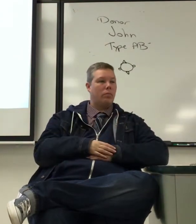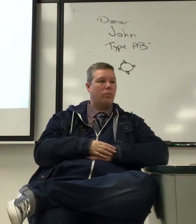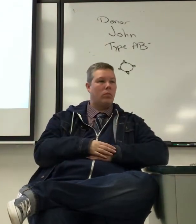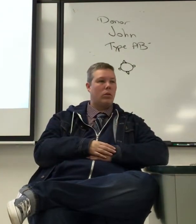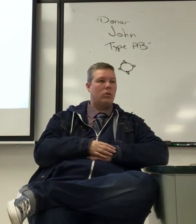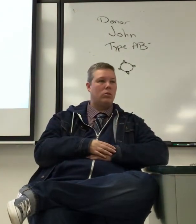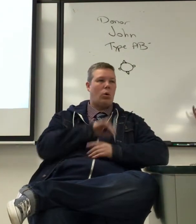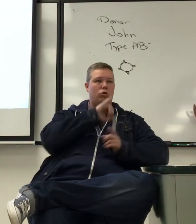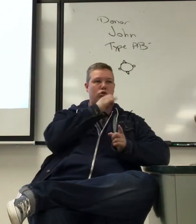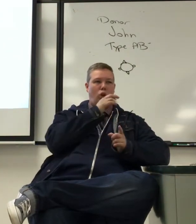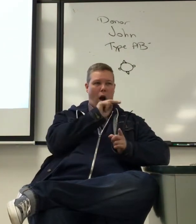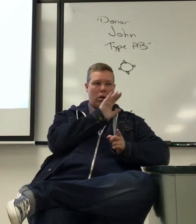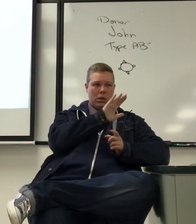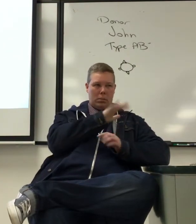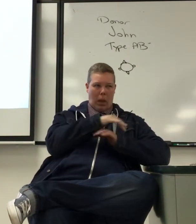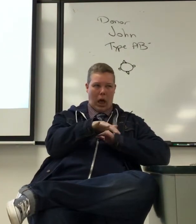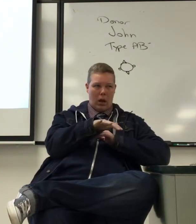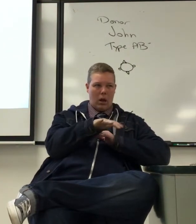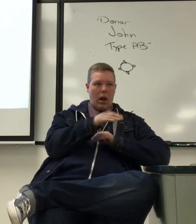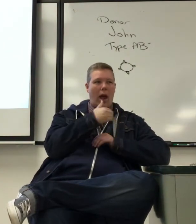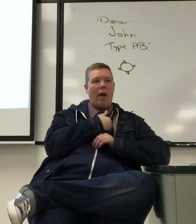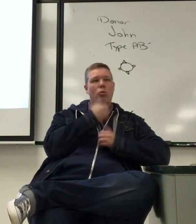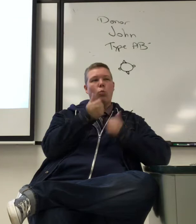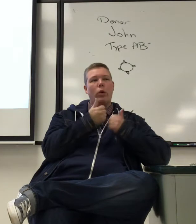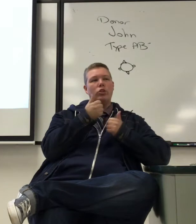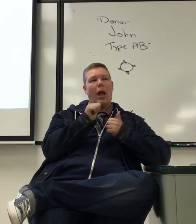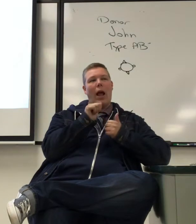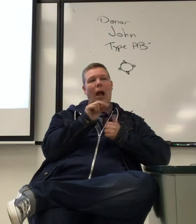what antibodies does he have?